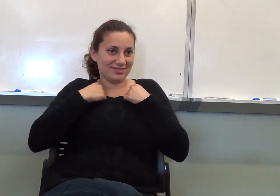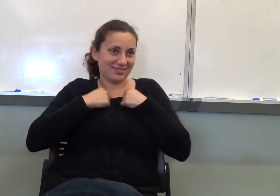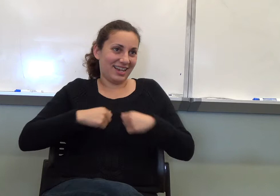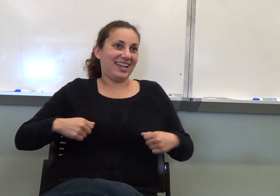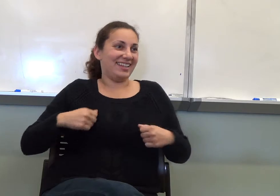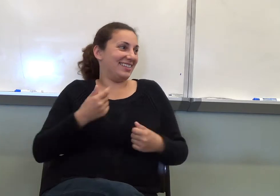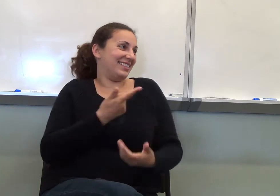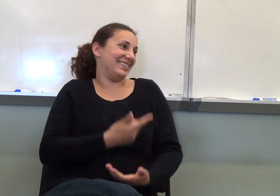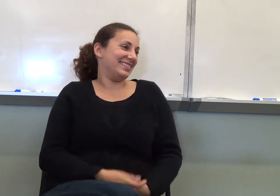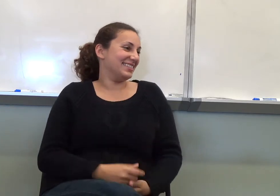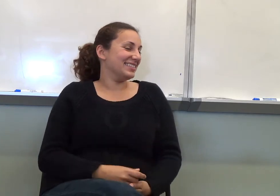All right.